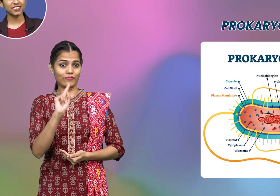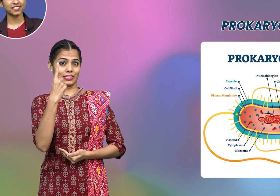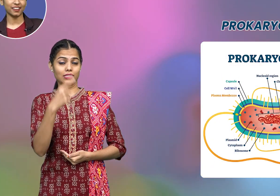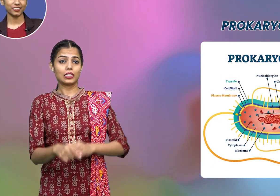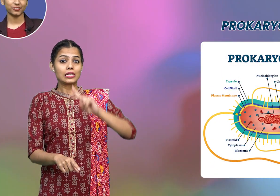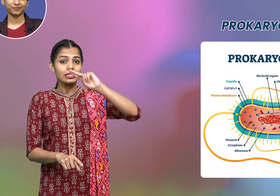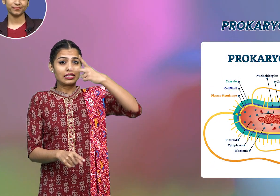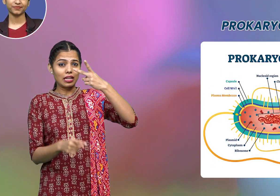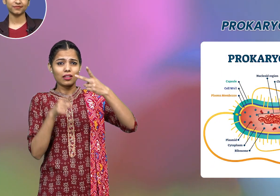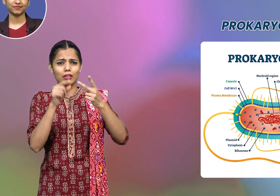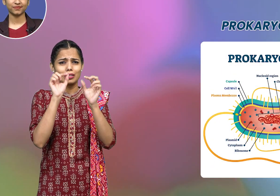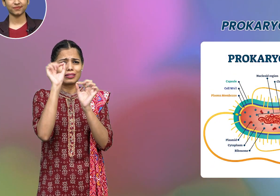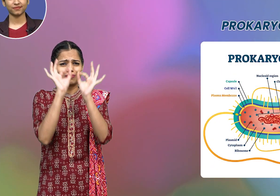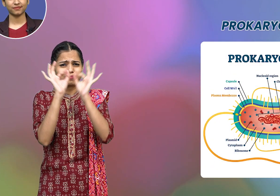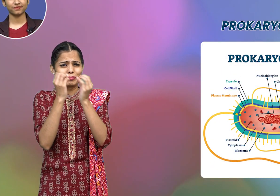Prokaryotic cell.